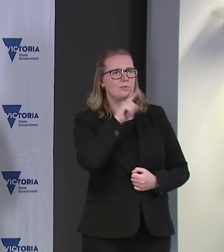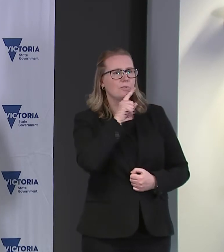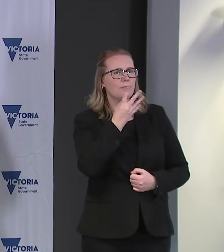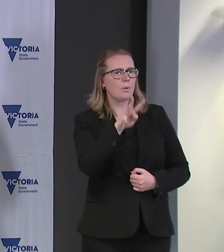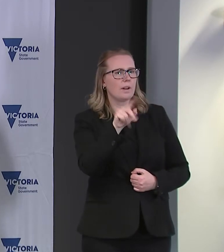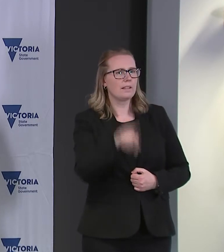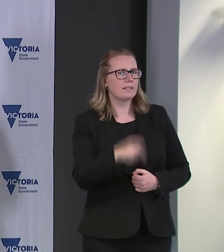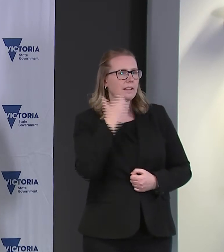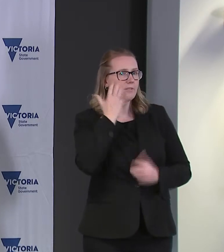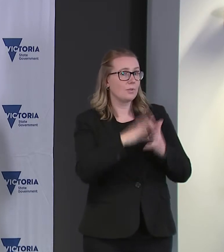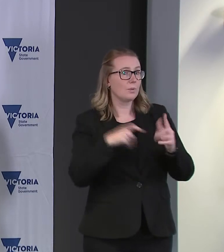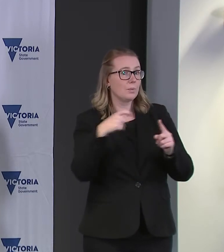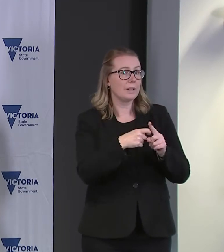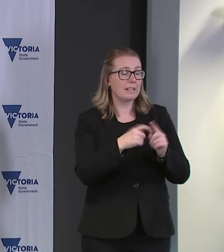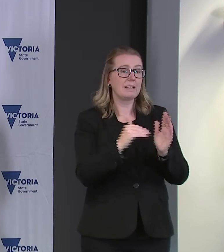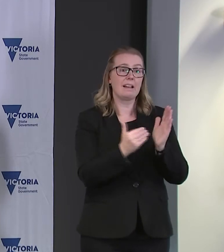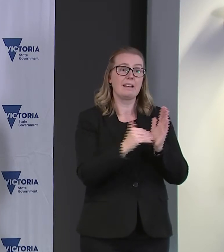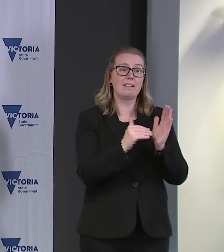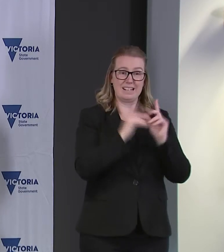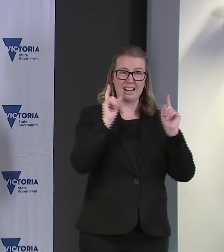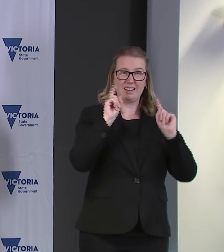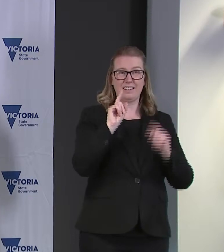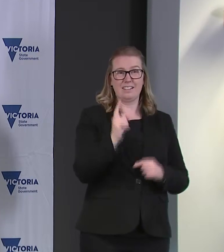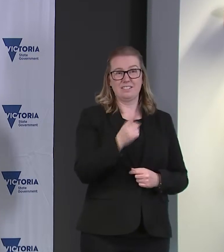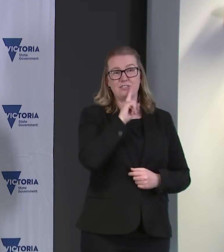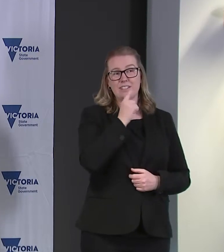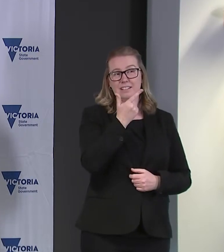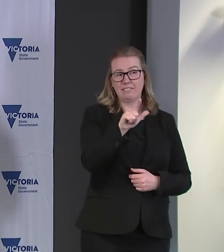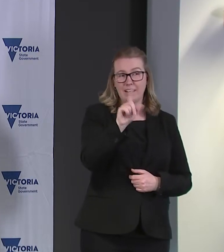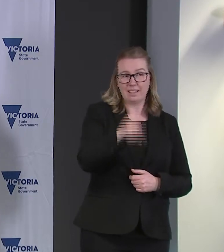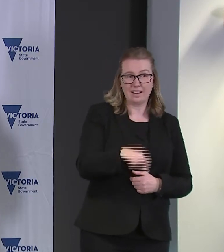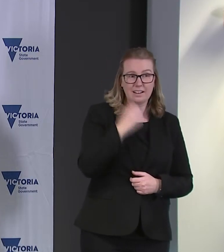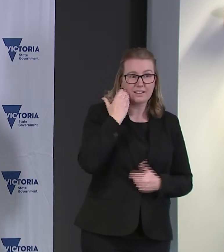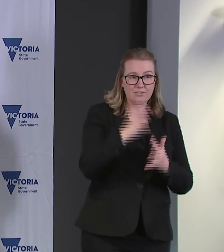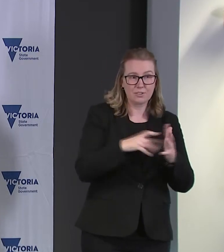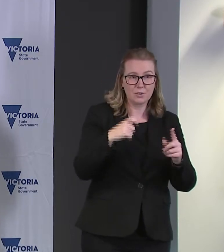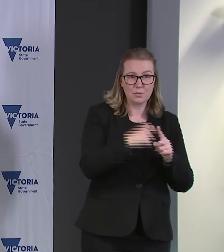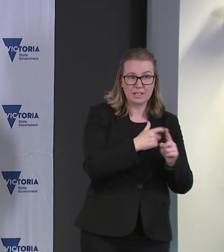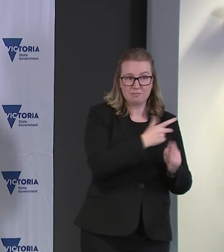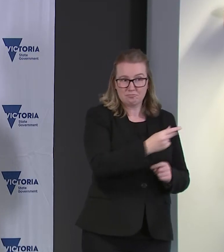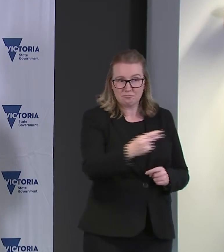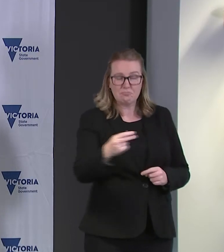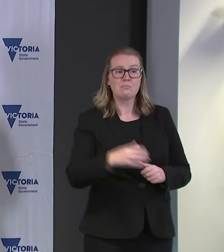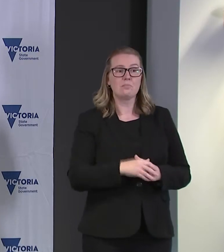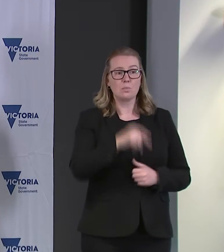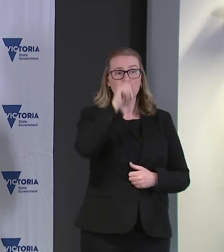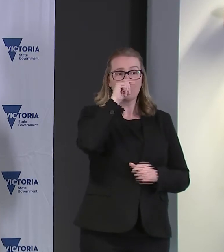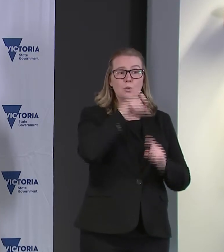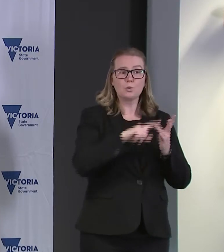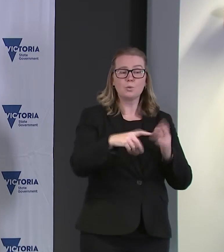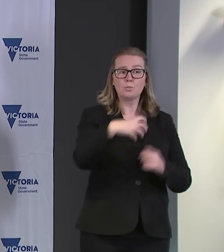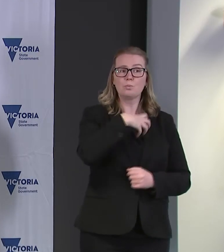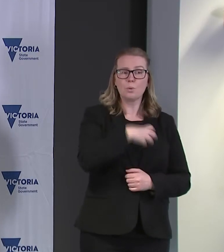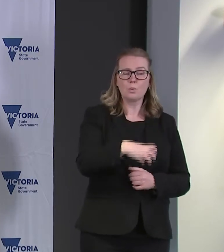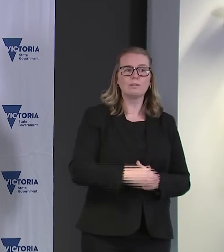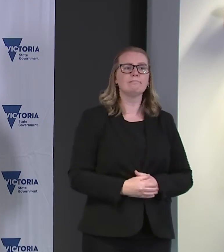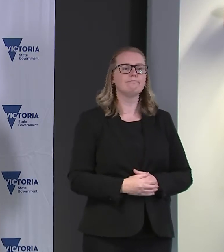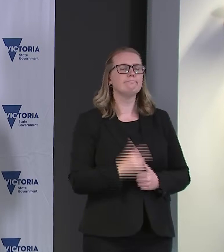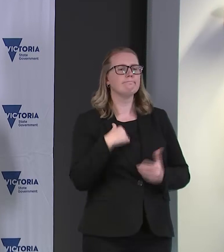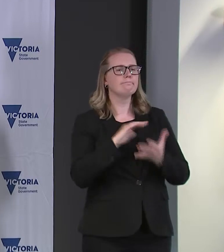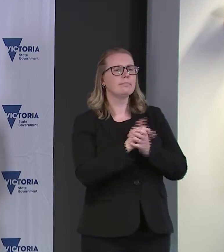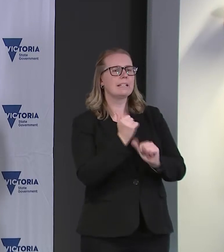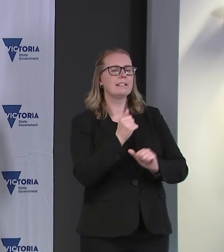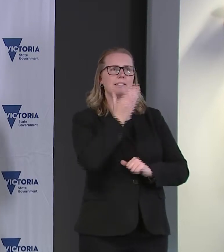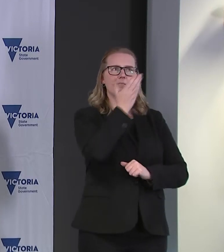140,000 a week. The rate we're going now, we're at 170,000 a week. We could do more, and I'm pleased that the Commonwealth,